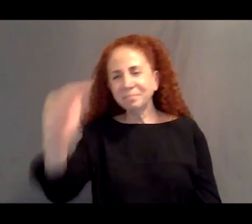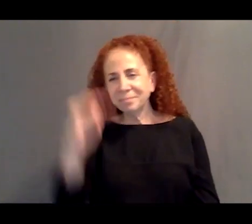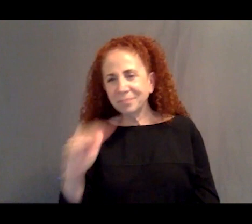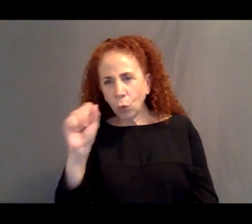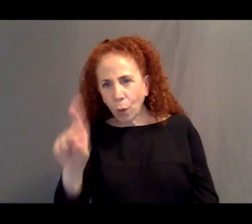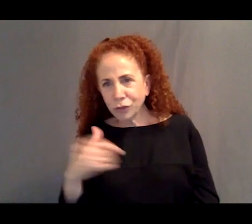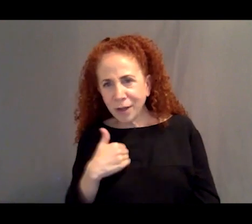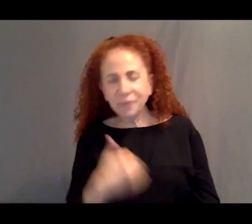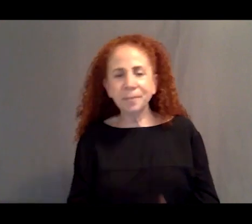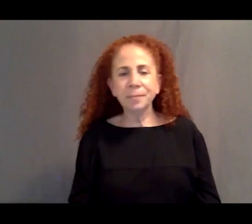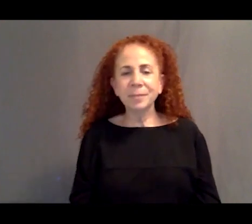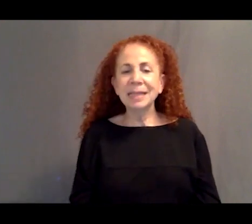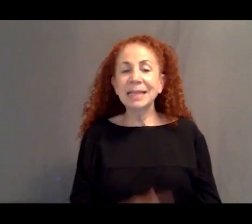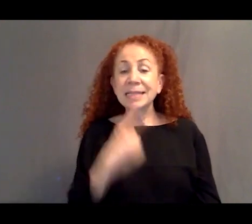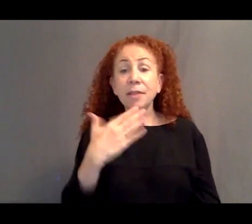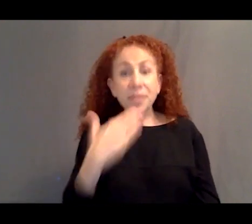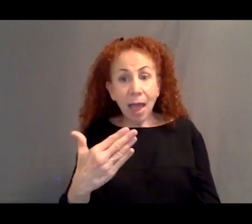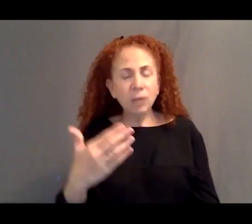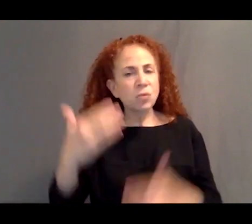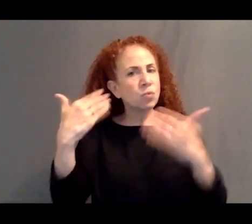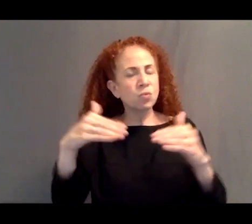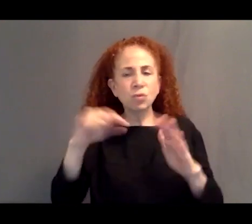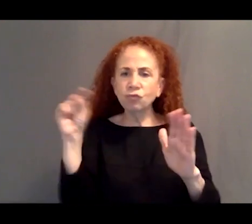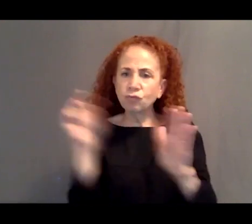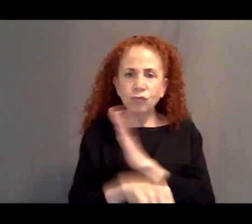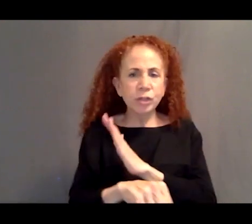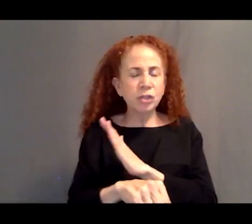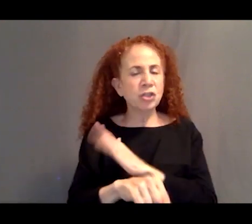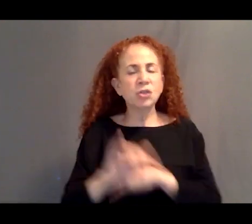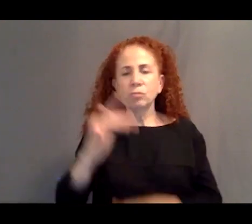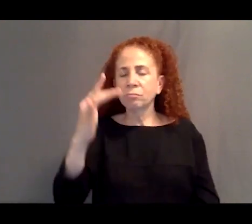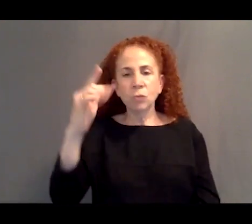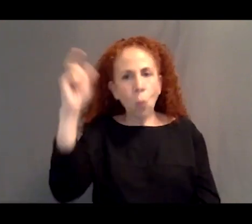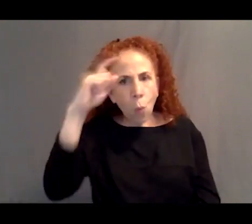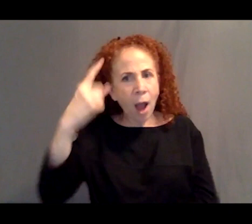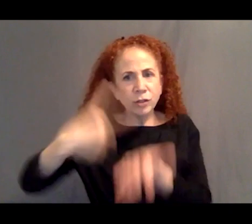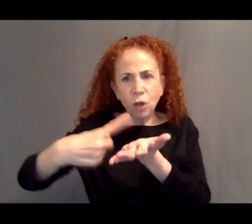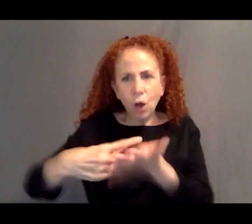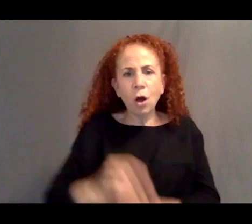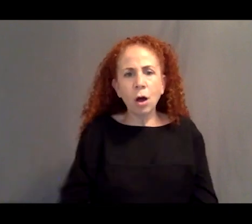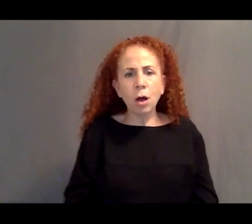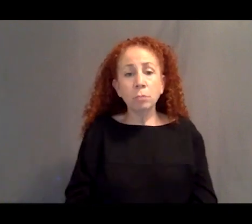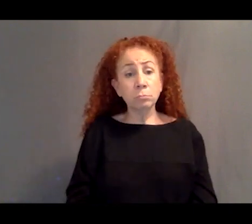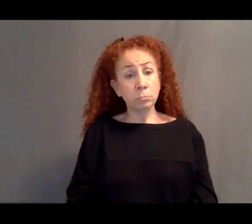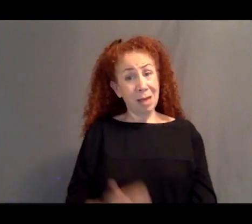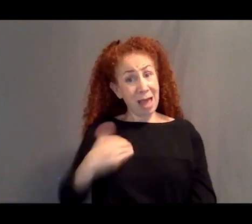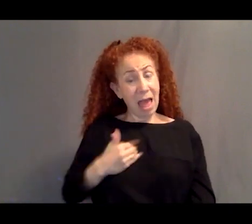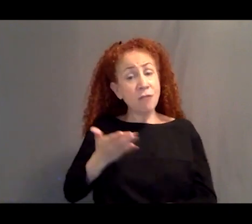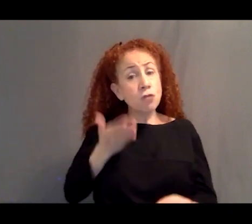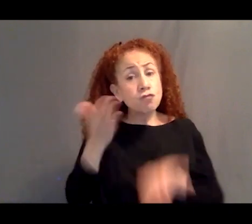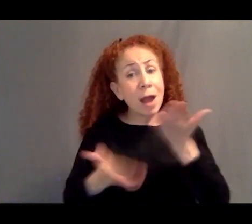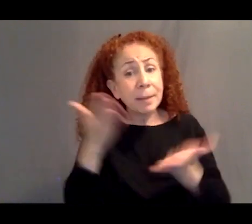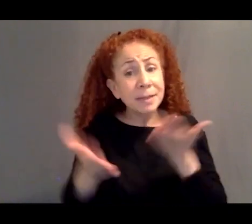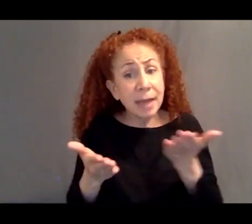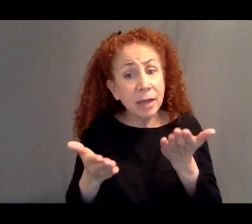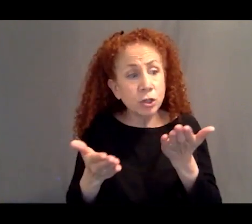It begins, "Thank you for this rich and insightful talk. Can you share your recommendations of what needs to